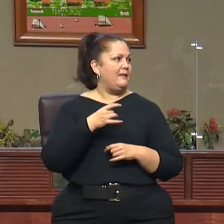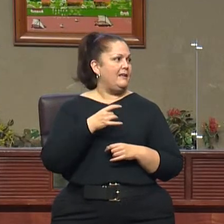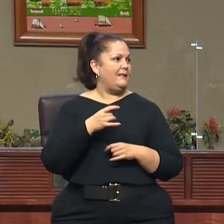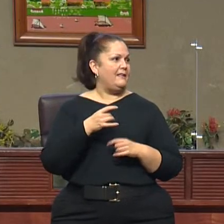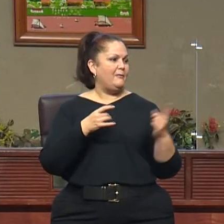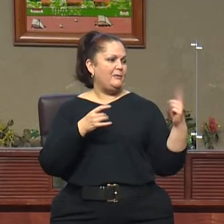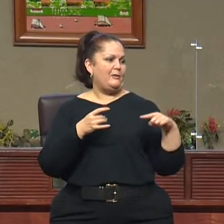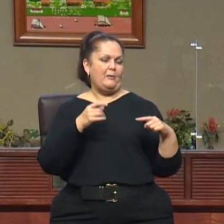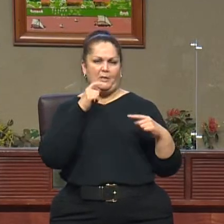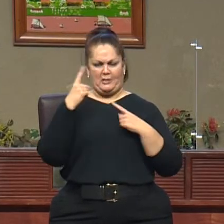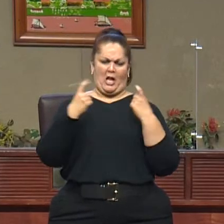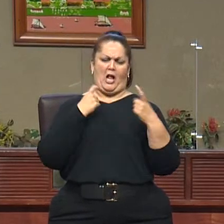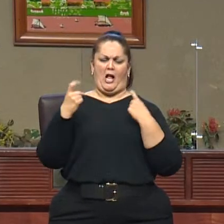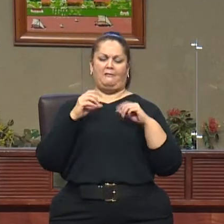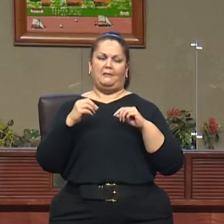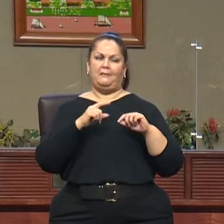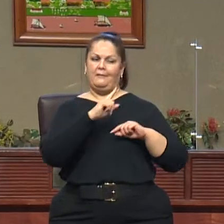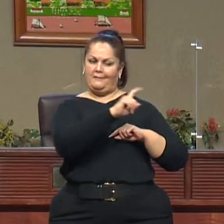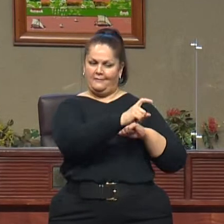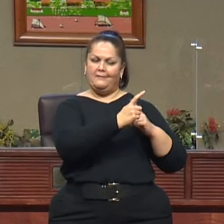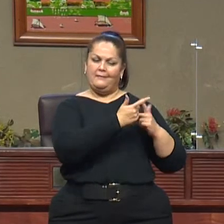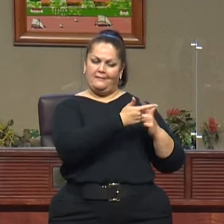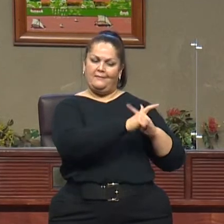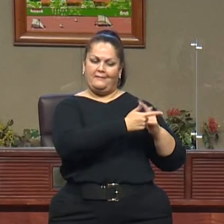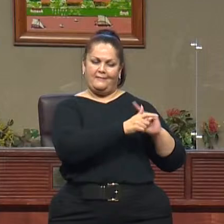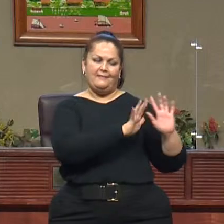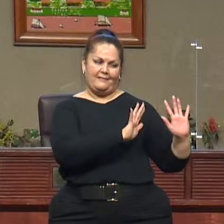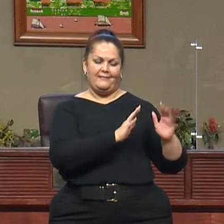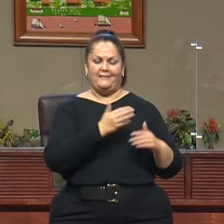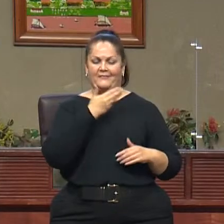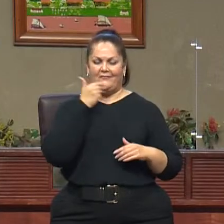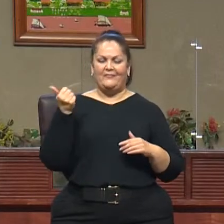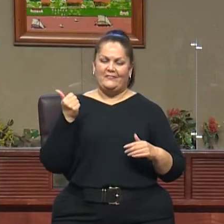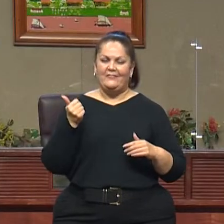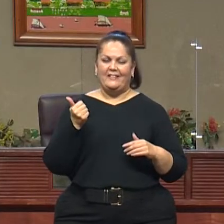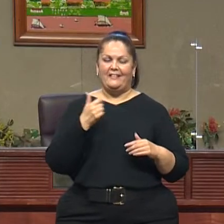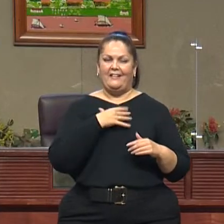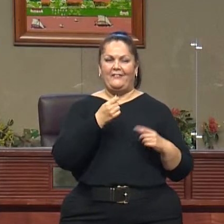me all the questions, so we're not going to let you be absent anymore.